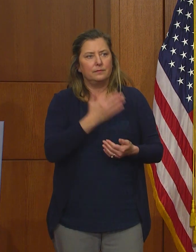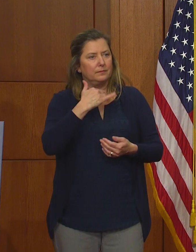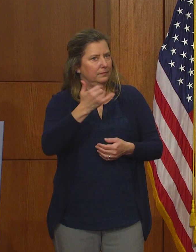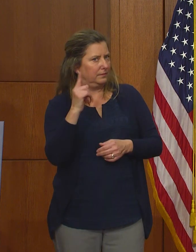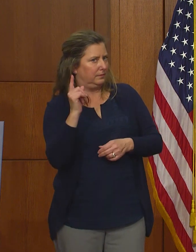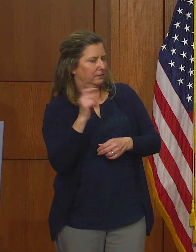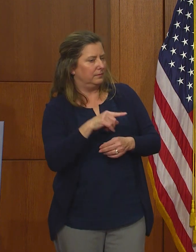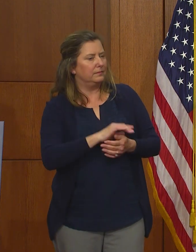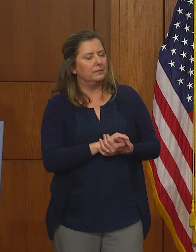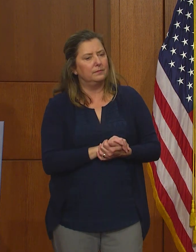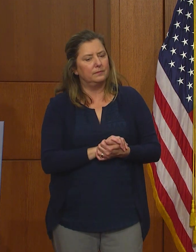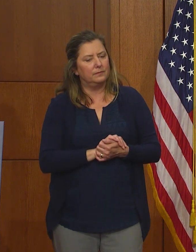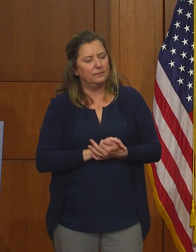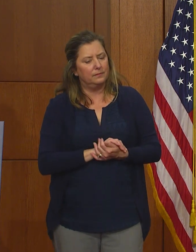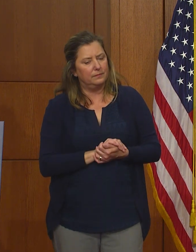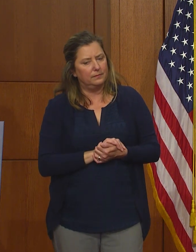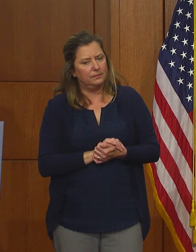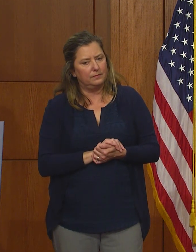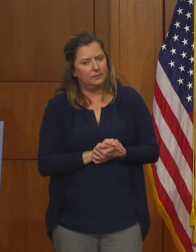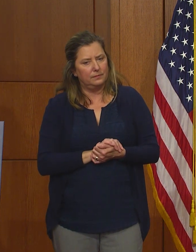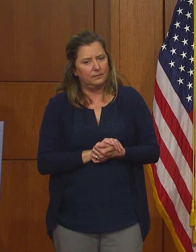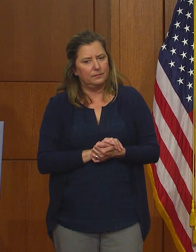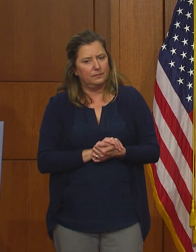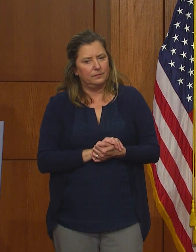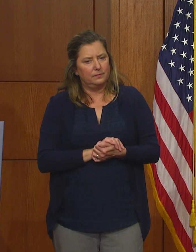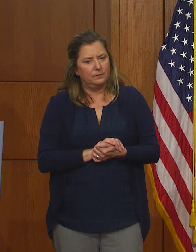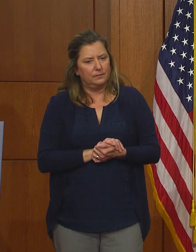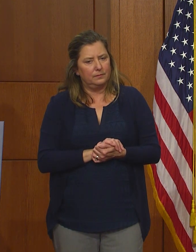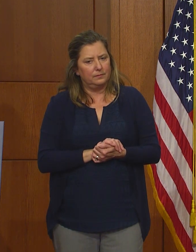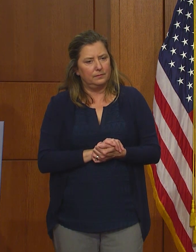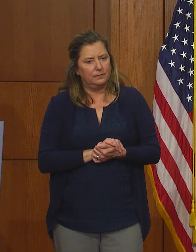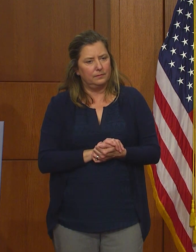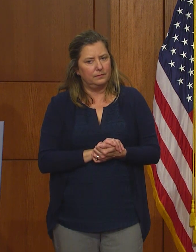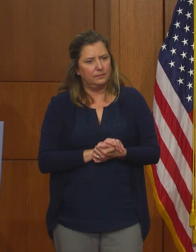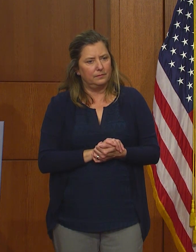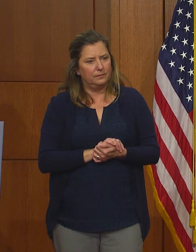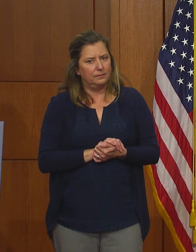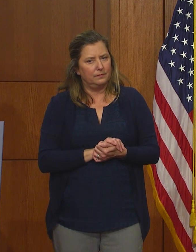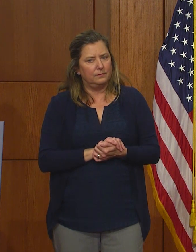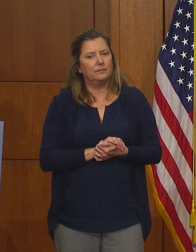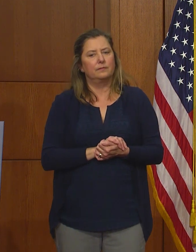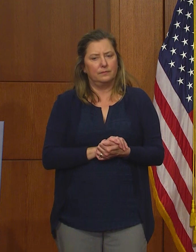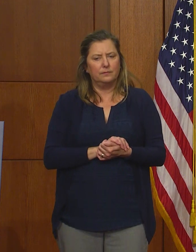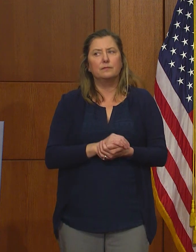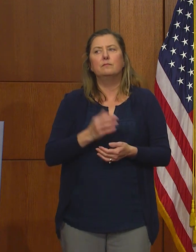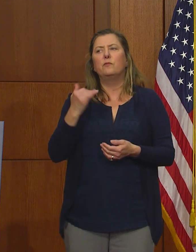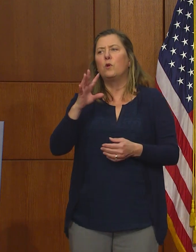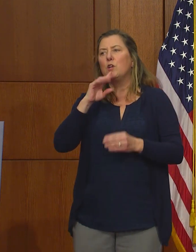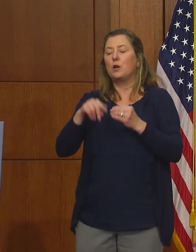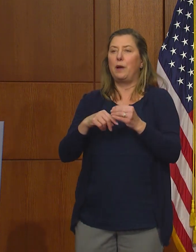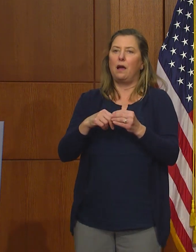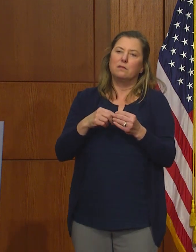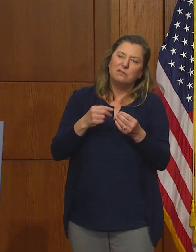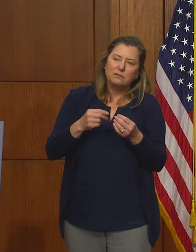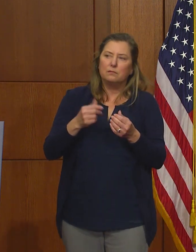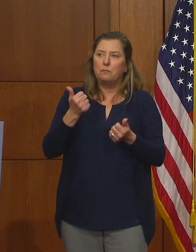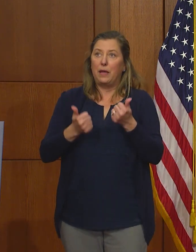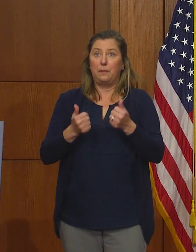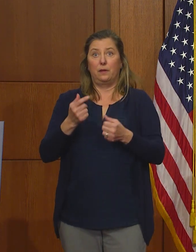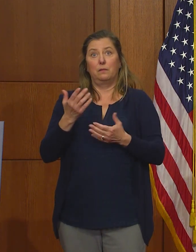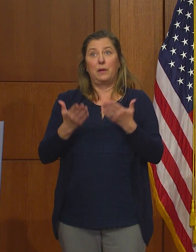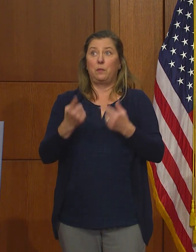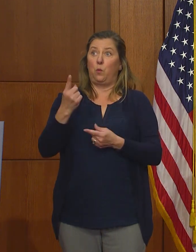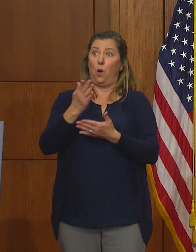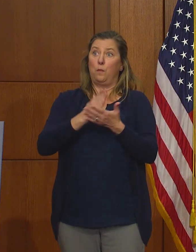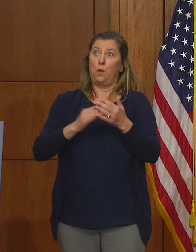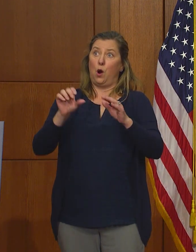My question is, Governor, you've talked in the past about reopening the state by region. Where are you right now in planning that out?